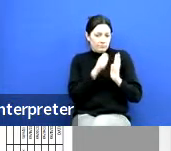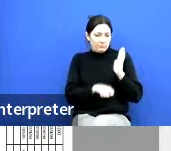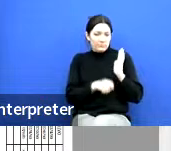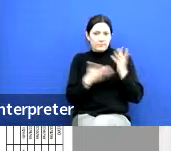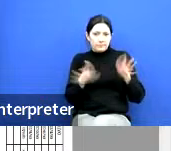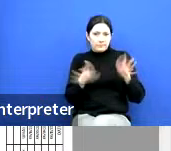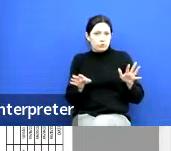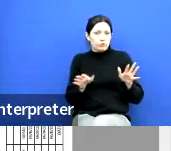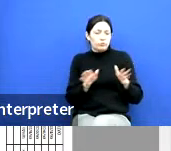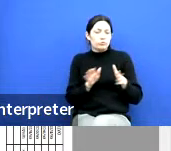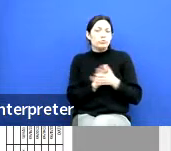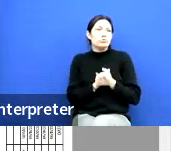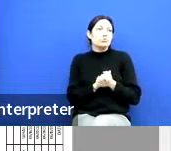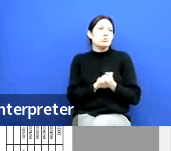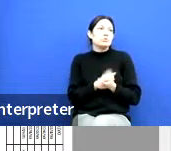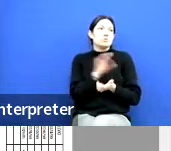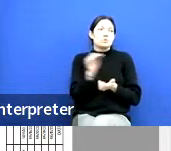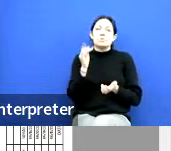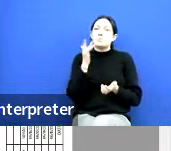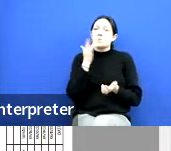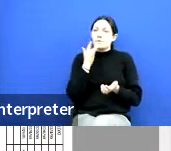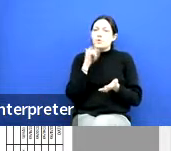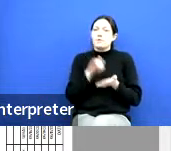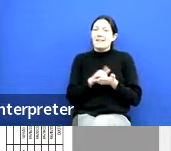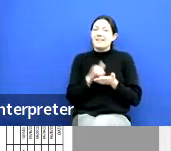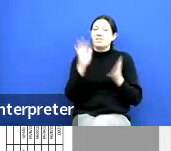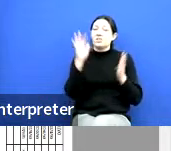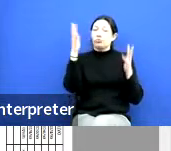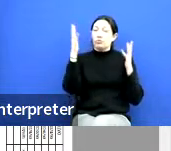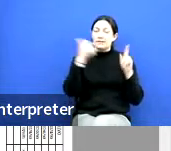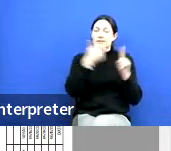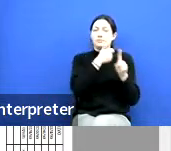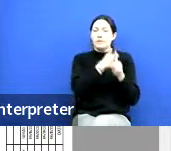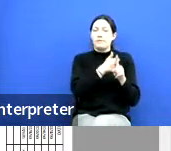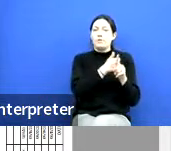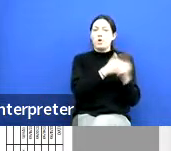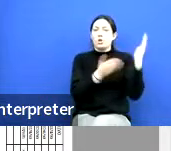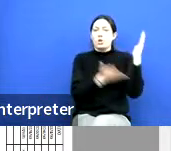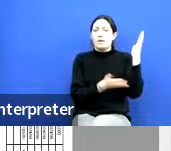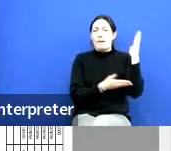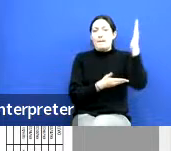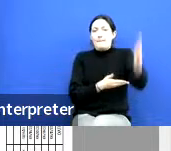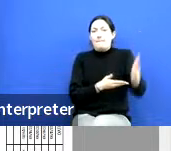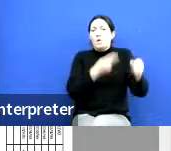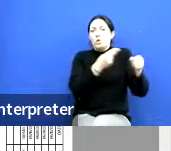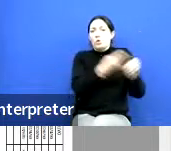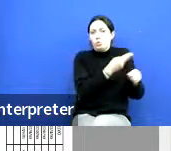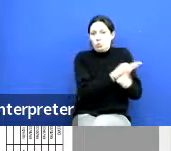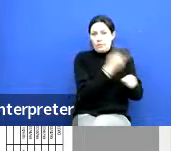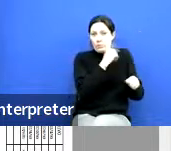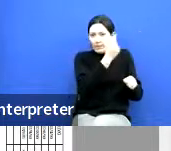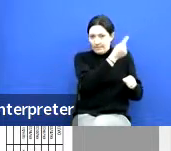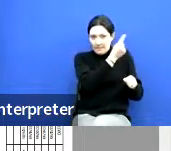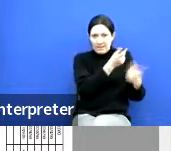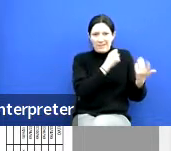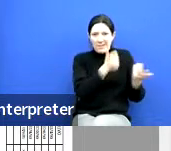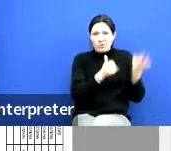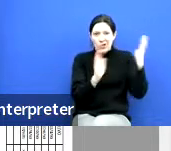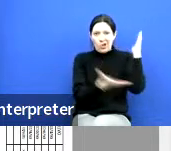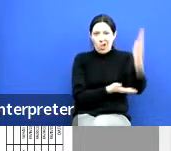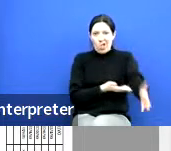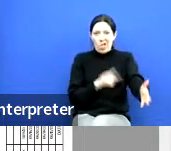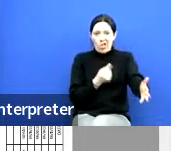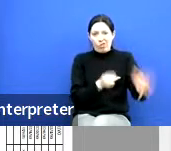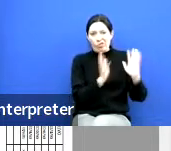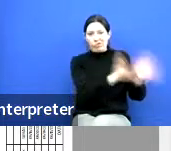again, our preference would be that those trees are harvested. It doesn't have to be by you, but we don't want to just see them cut down